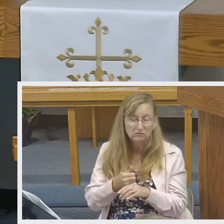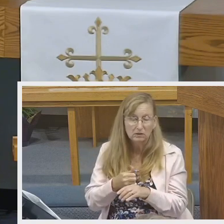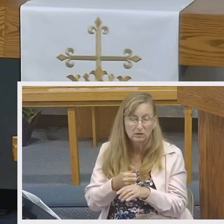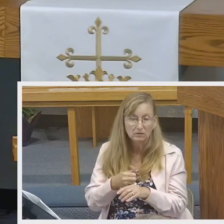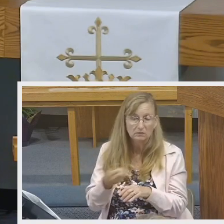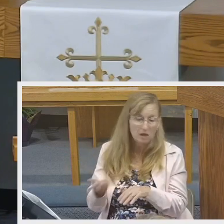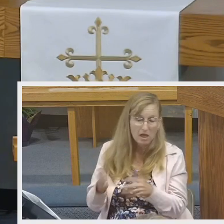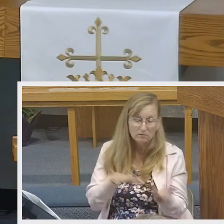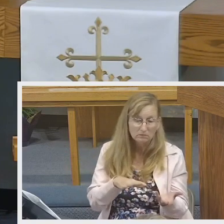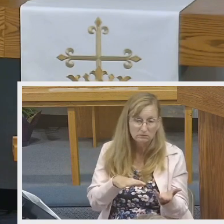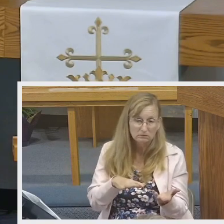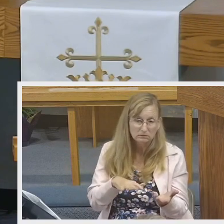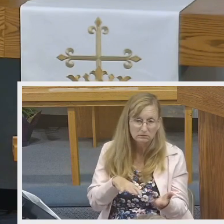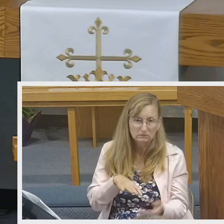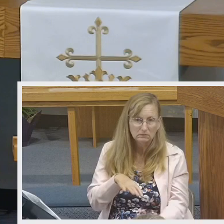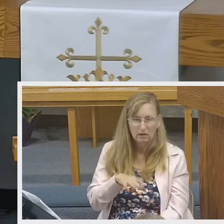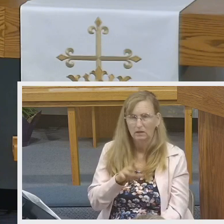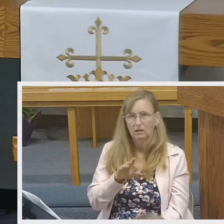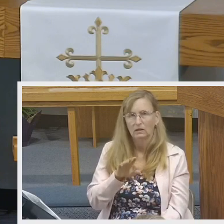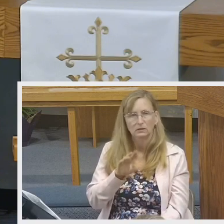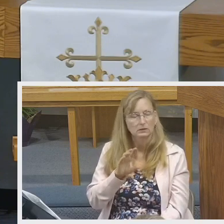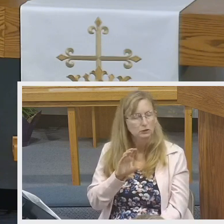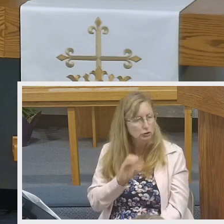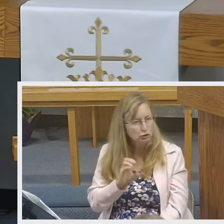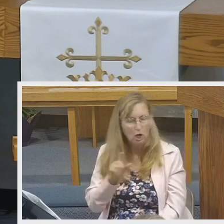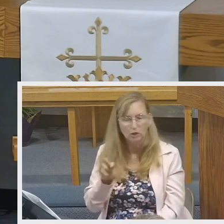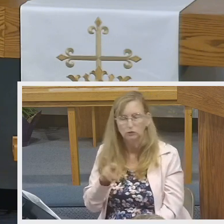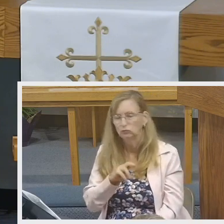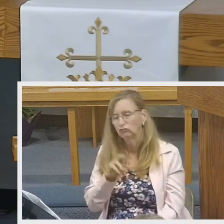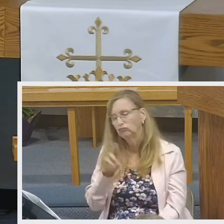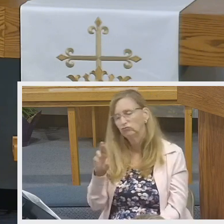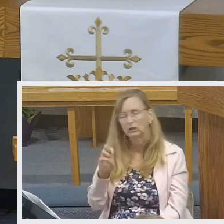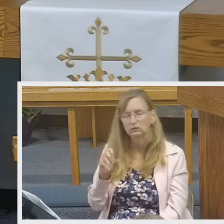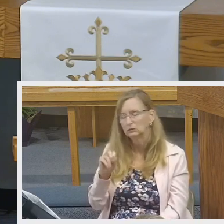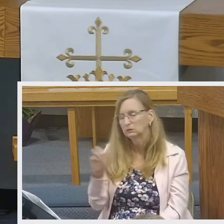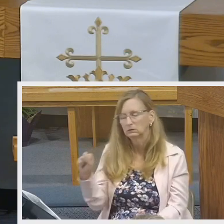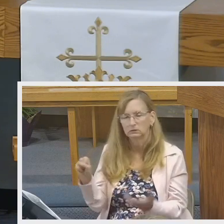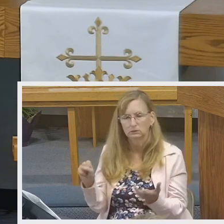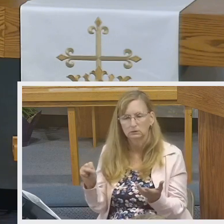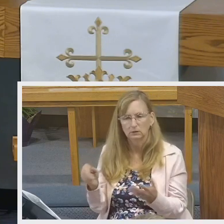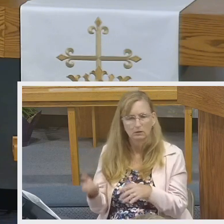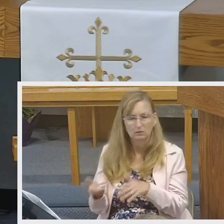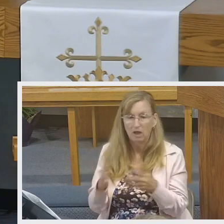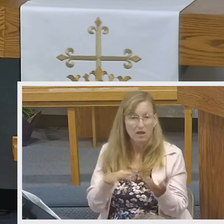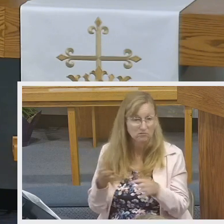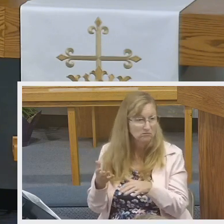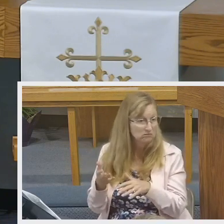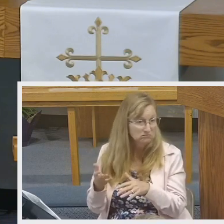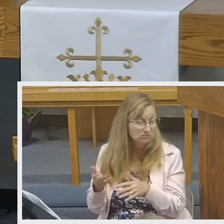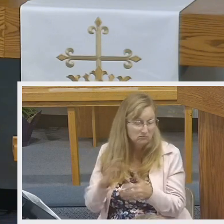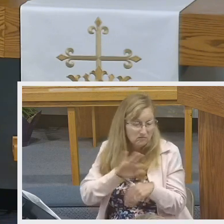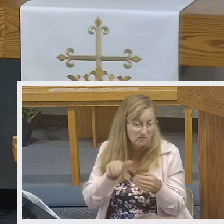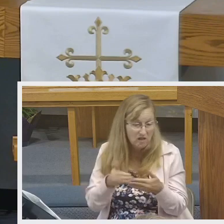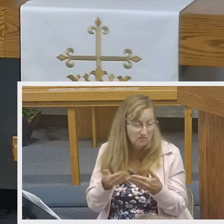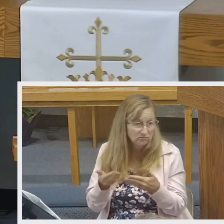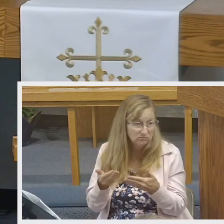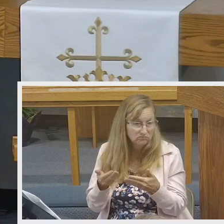Charles Russell, Joseph Rutherford, founders of the Jehovah Witness, are dead. Most people,